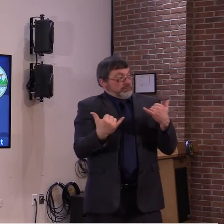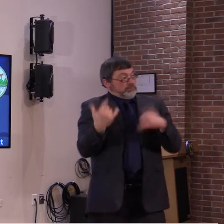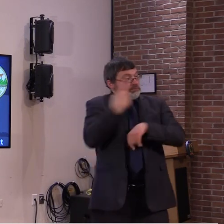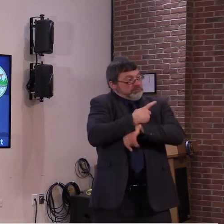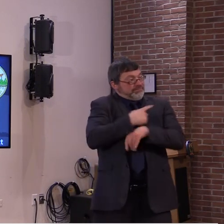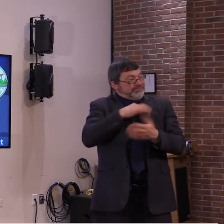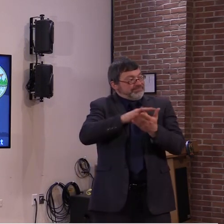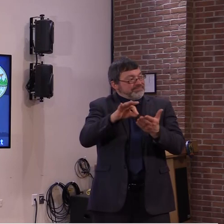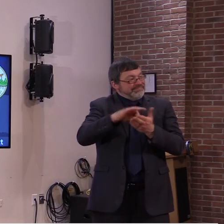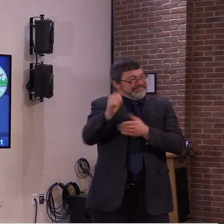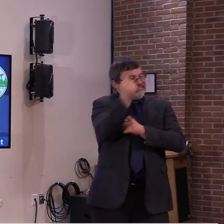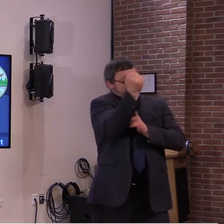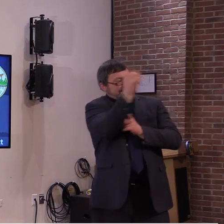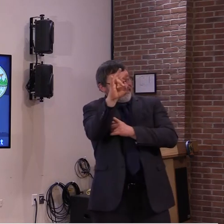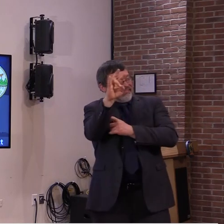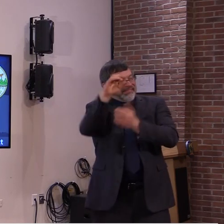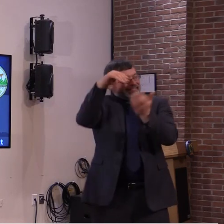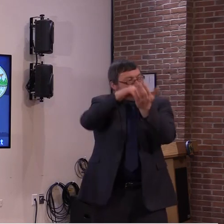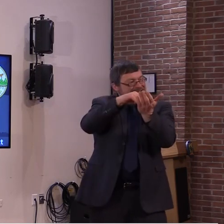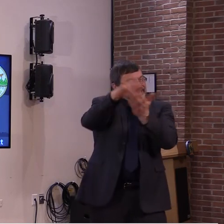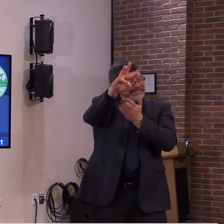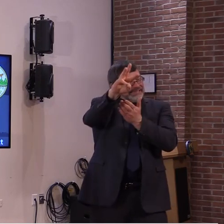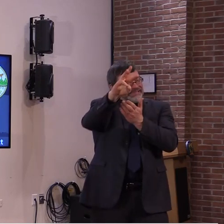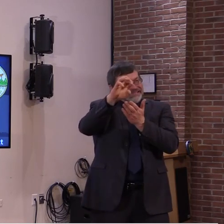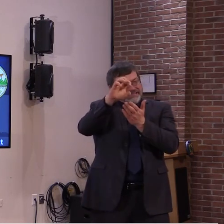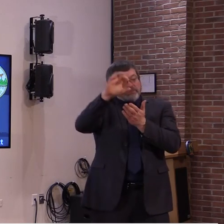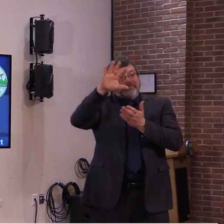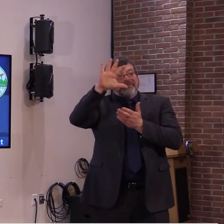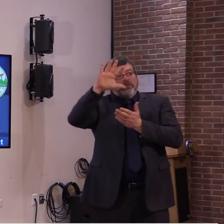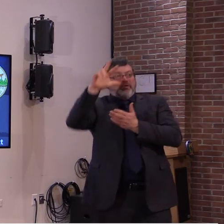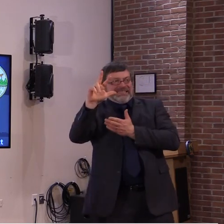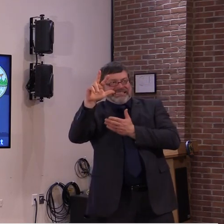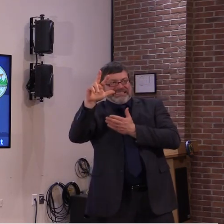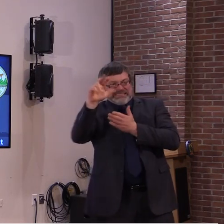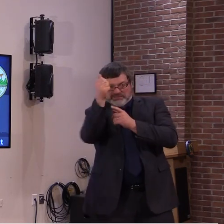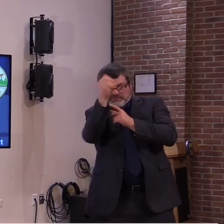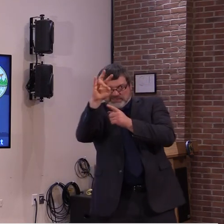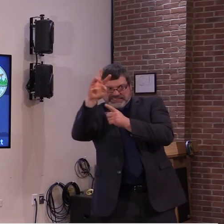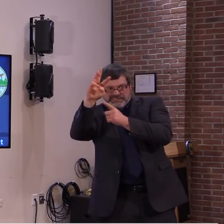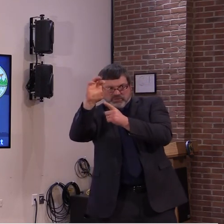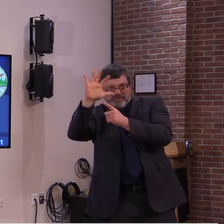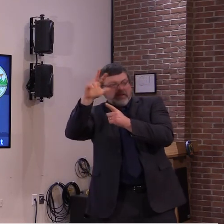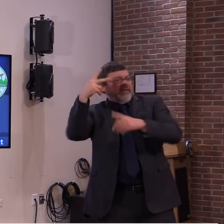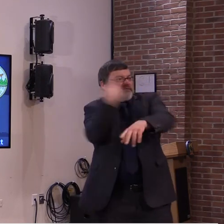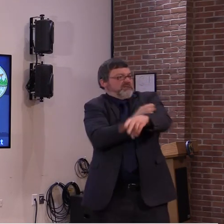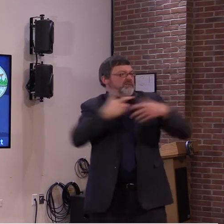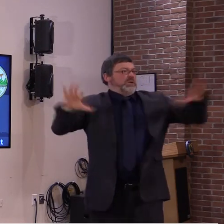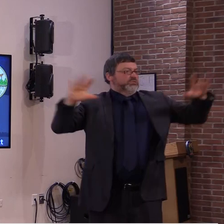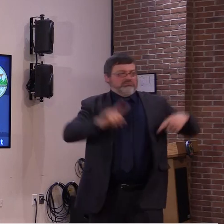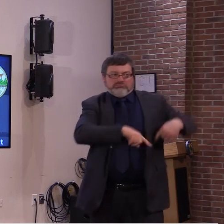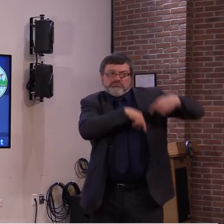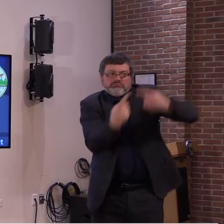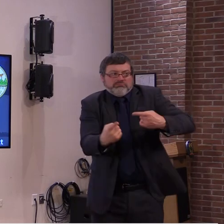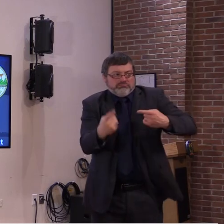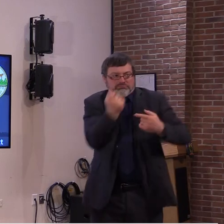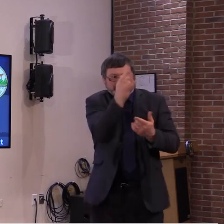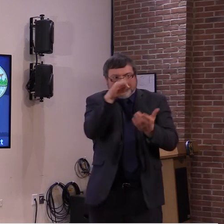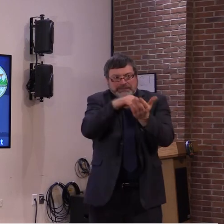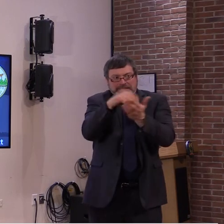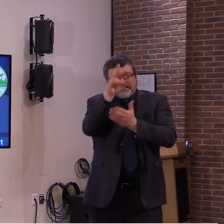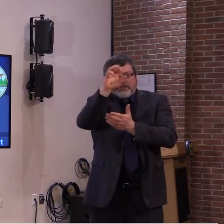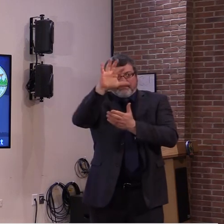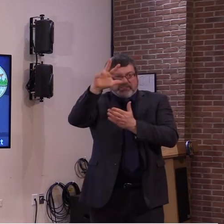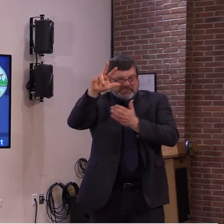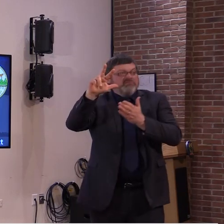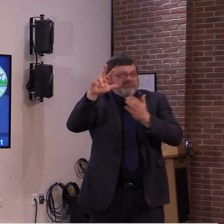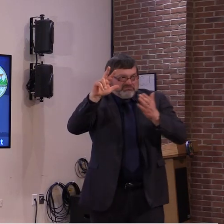17,653 doses administered, with almost half of our EMS workforce vaccinated and a quarter of the healthcare